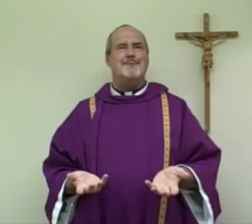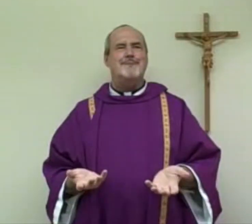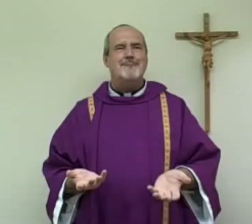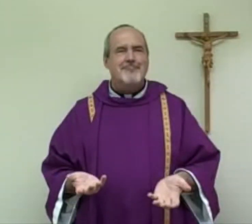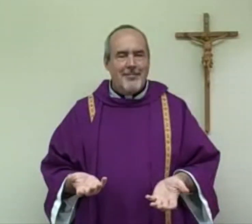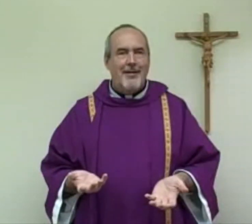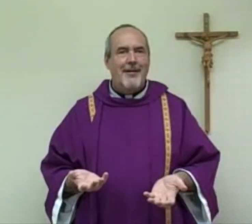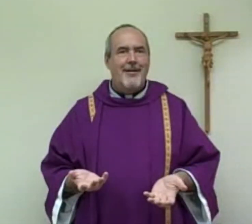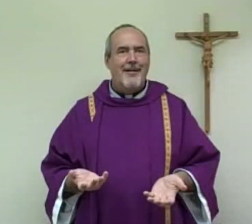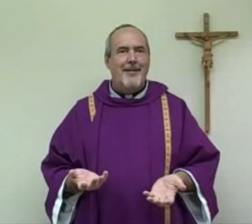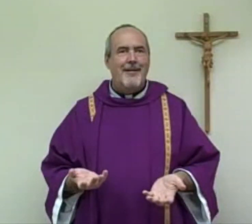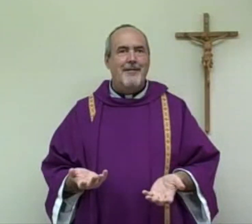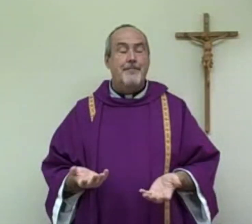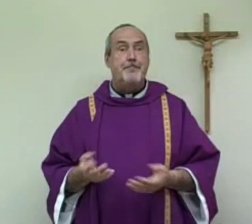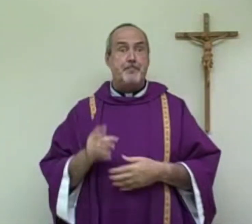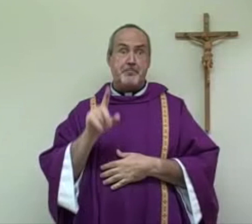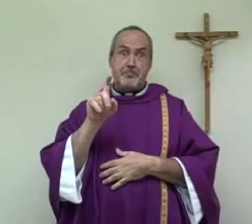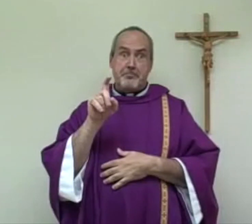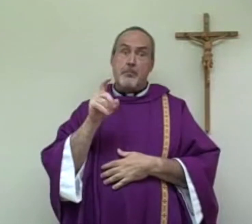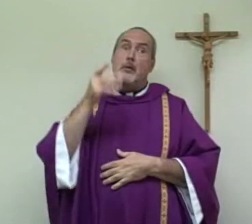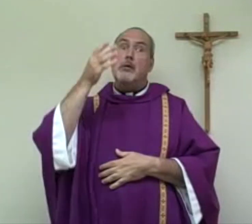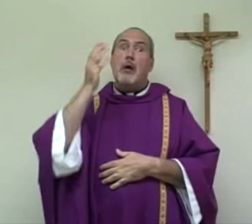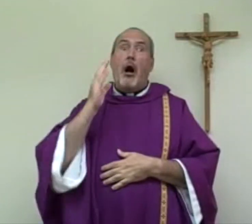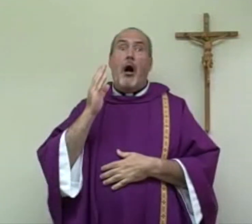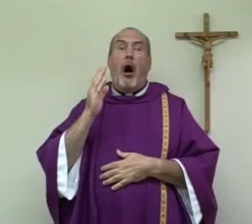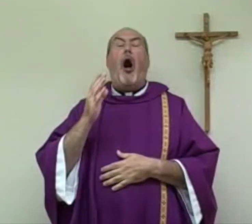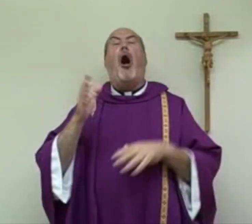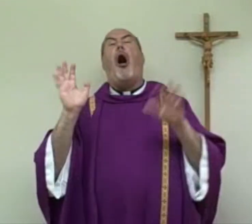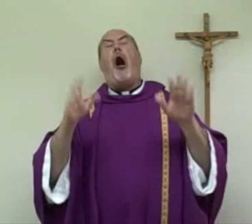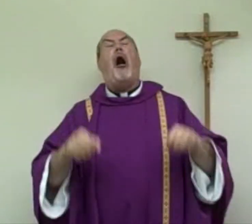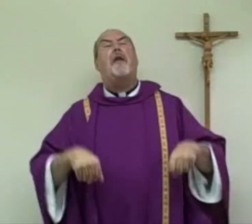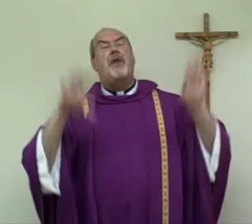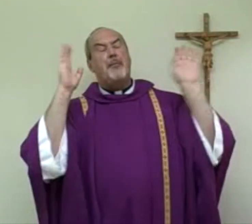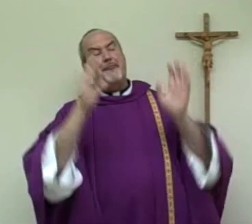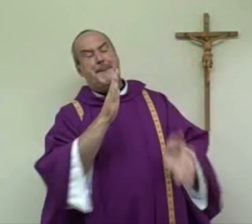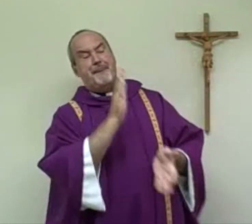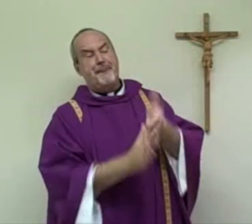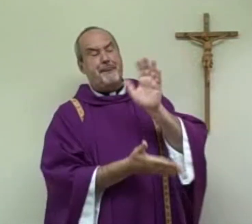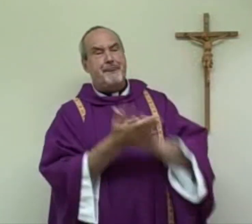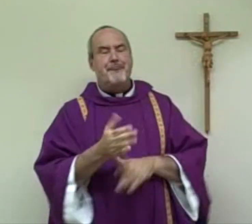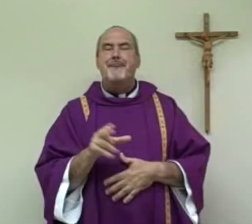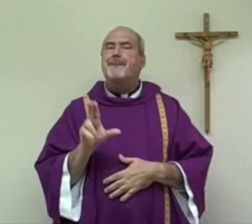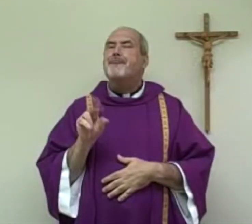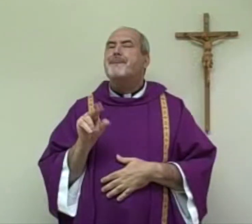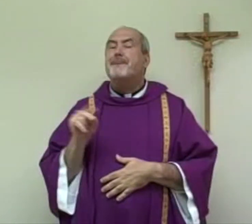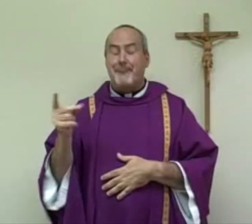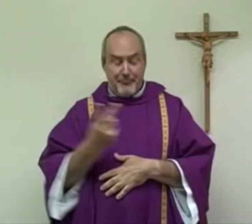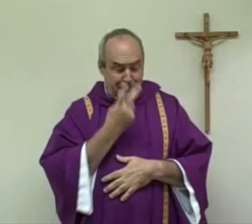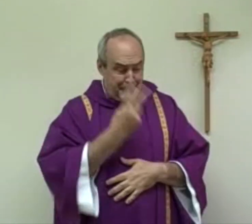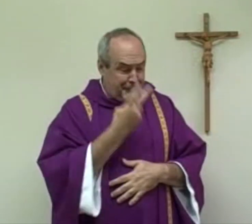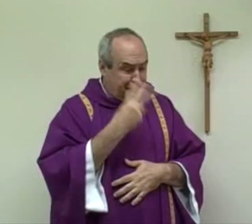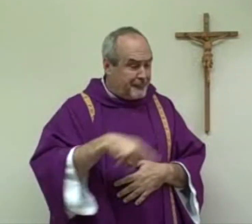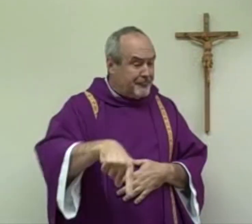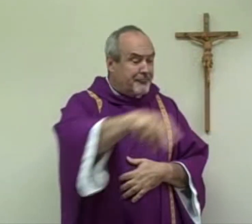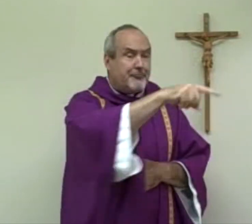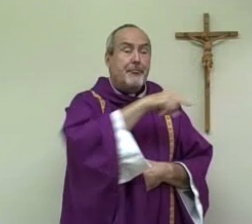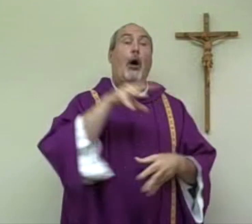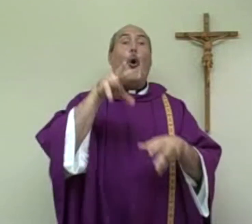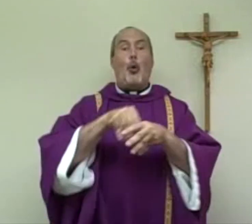And they forgot all of that goodness. But God didn't just wash his hands of them and give